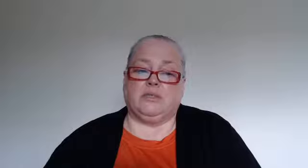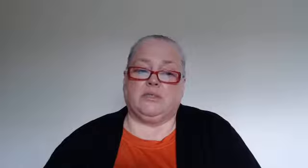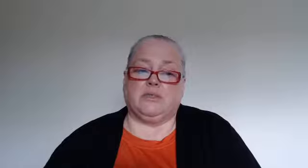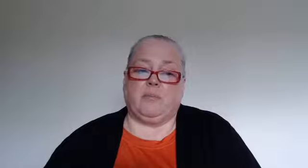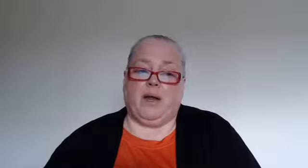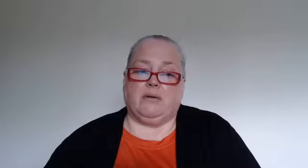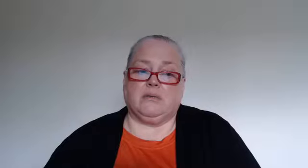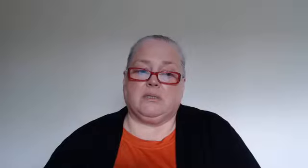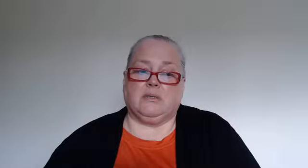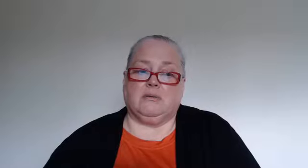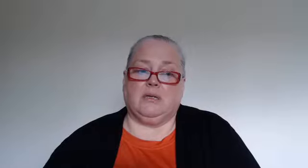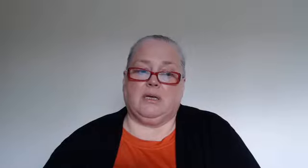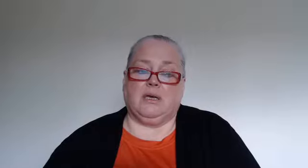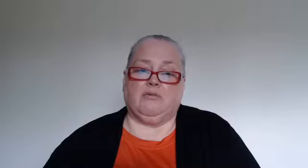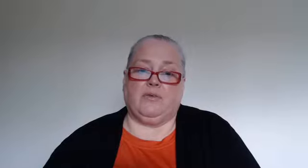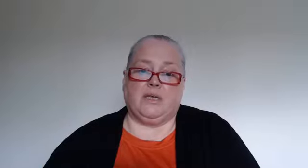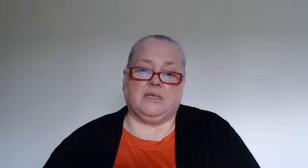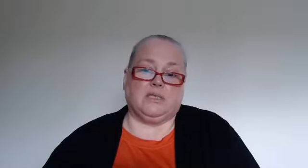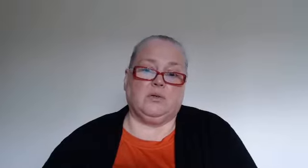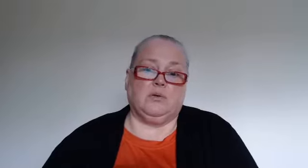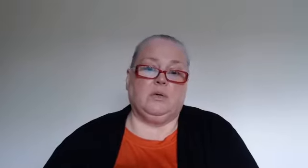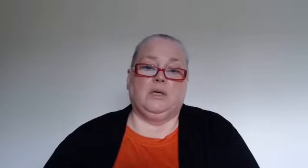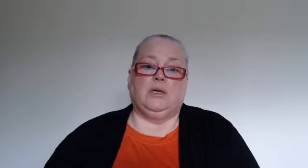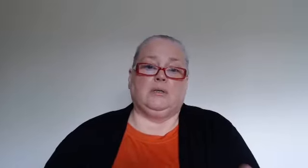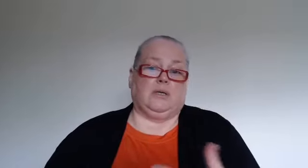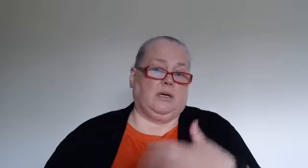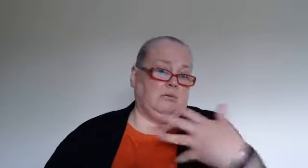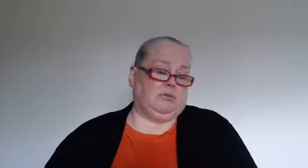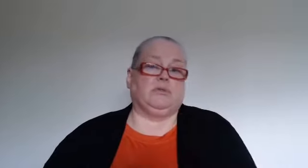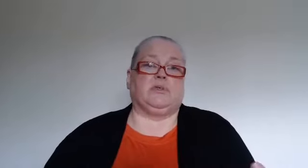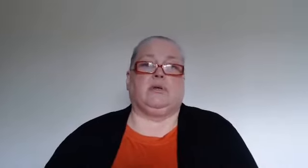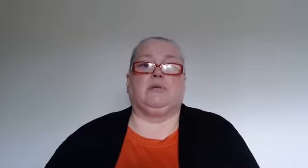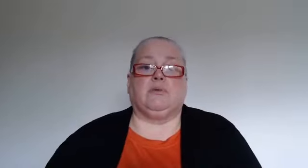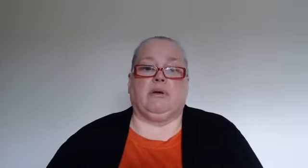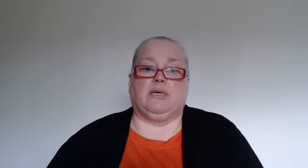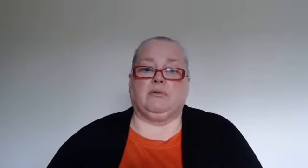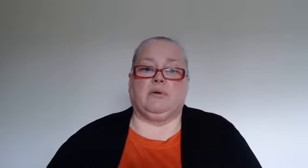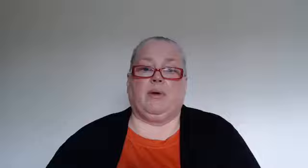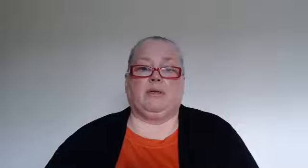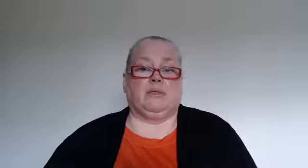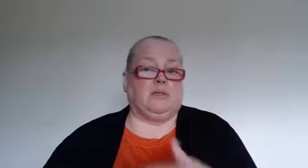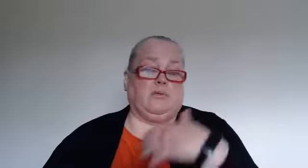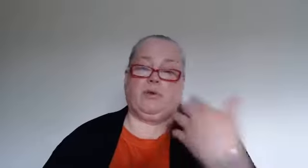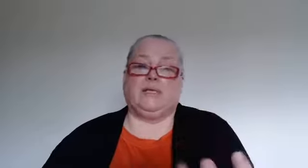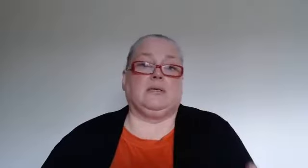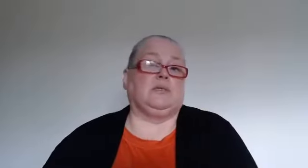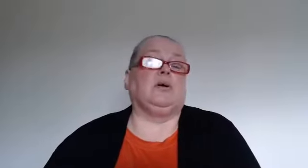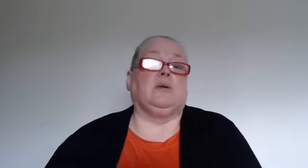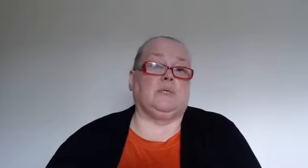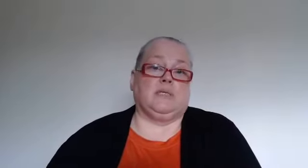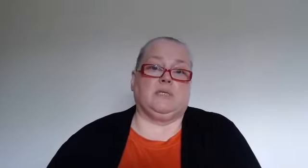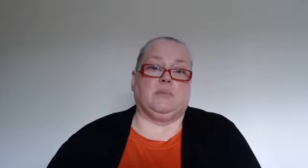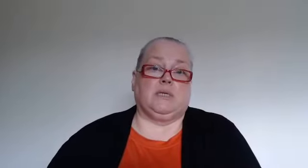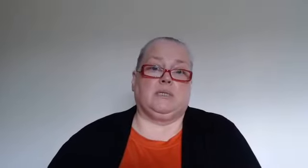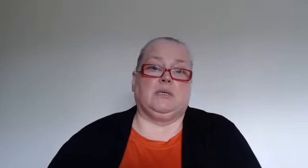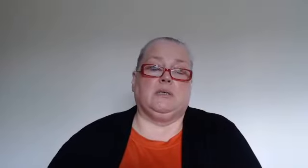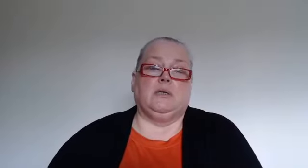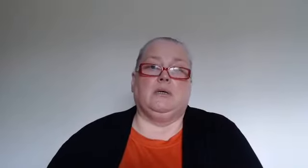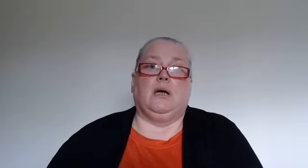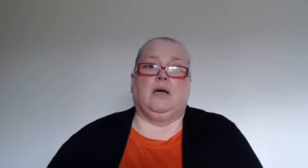challenges that parents can face too, that I would just like to quickly talk about is, raising a child with a disability. I've